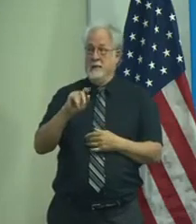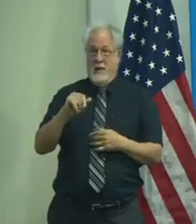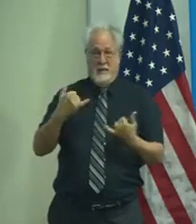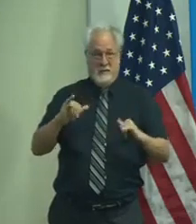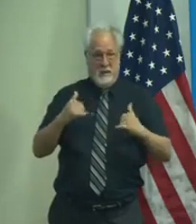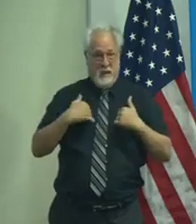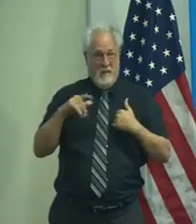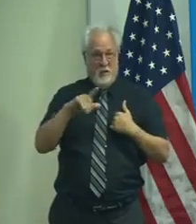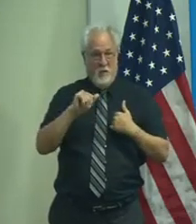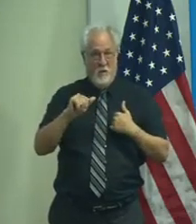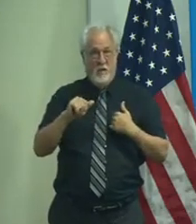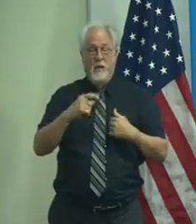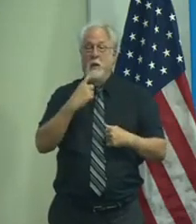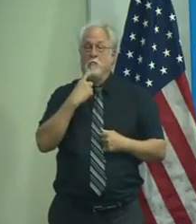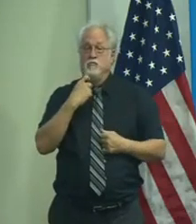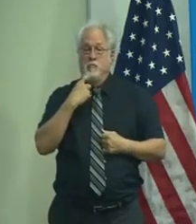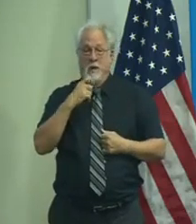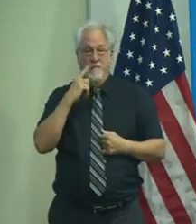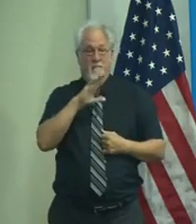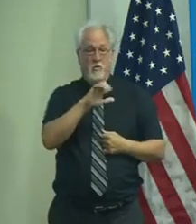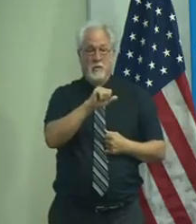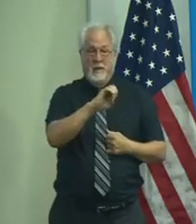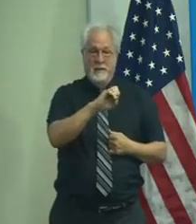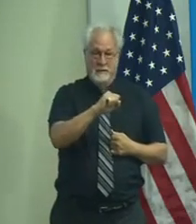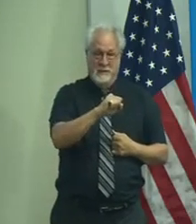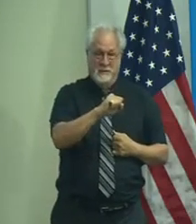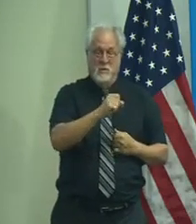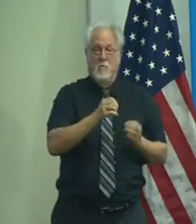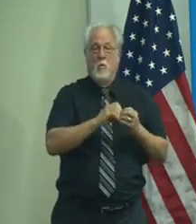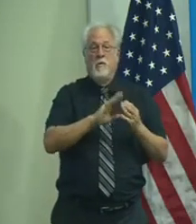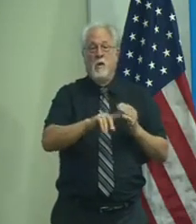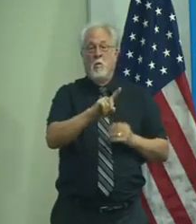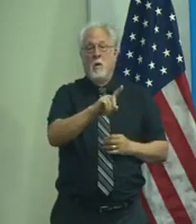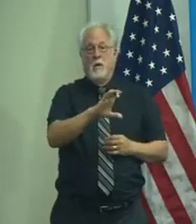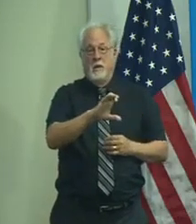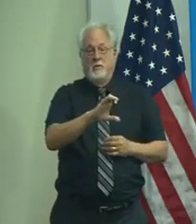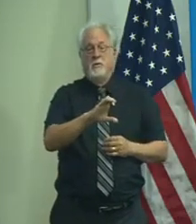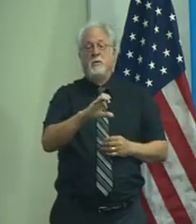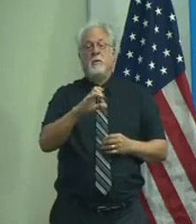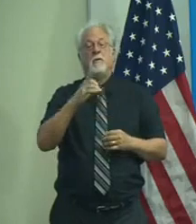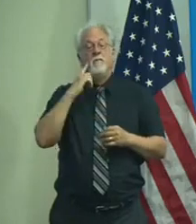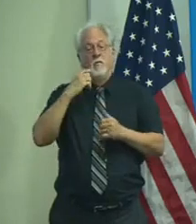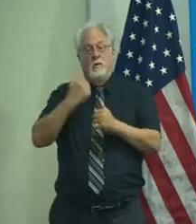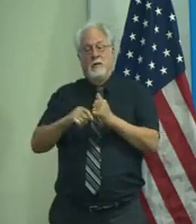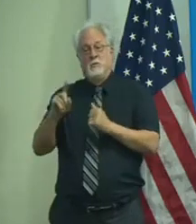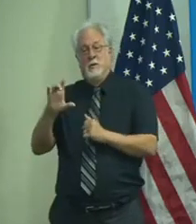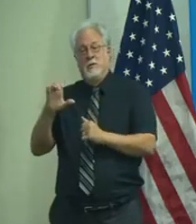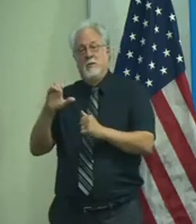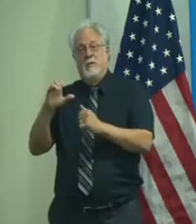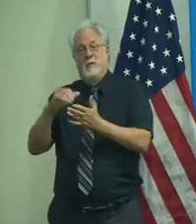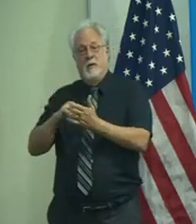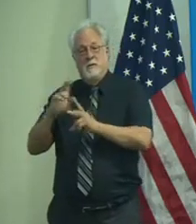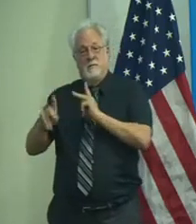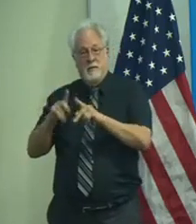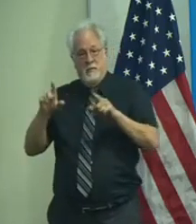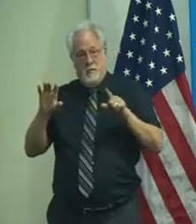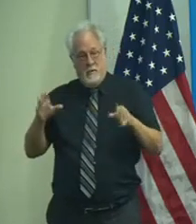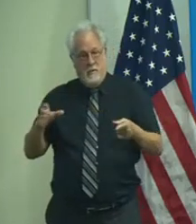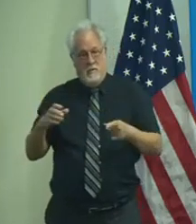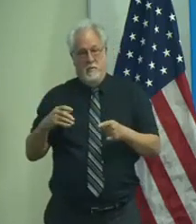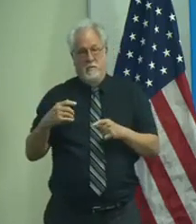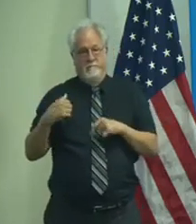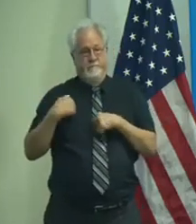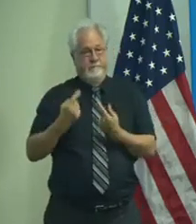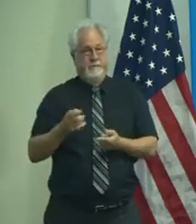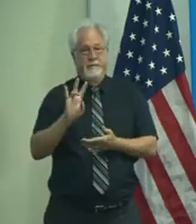has Louisiana red for cases at more than 100 cases per 100,000 population over the previous